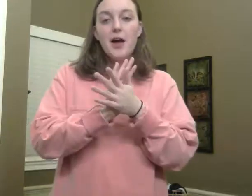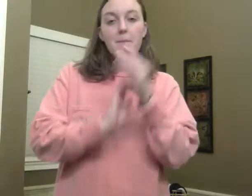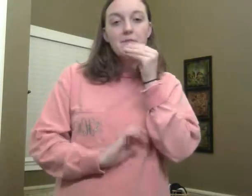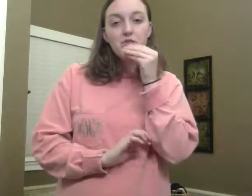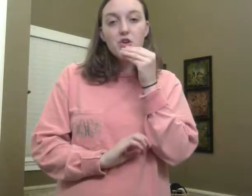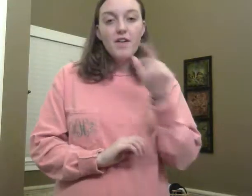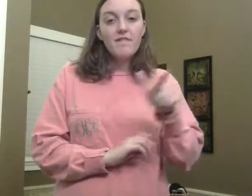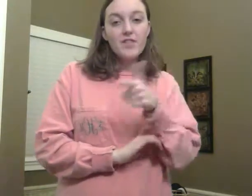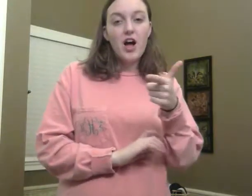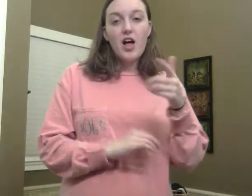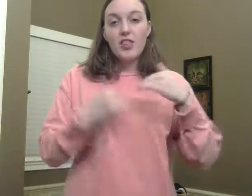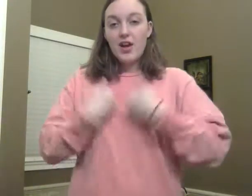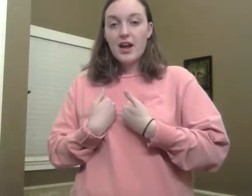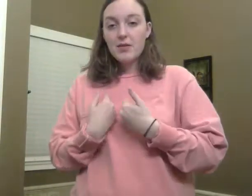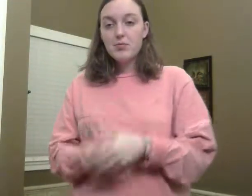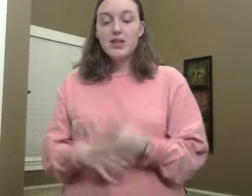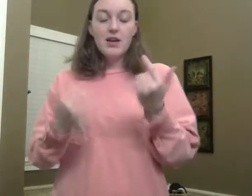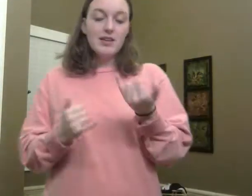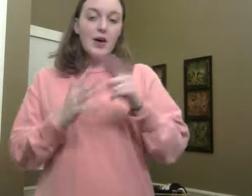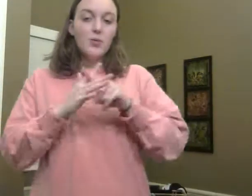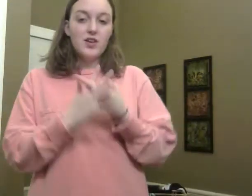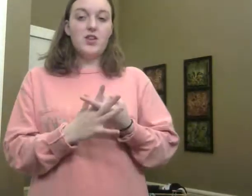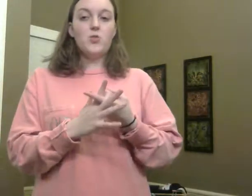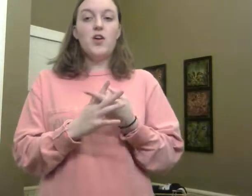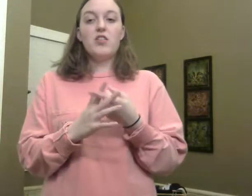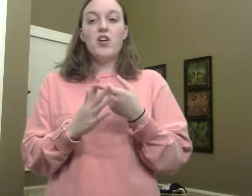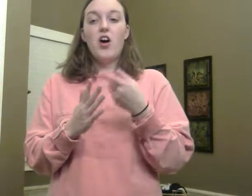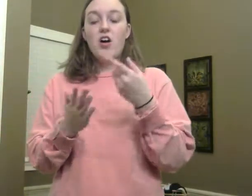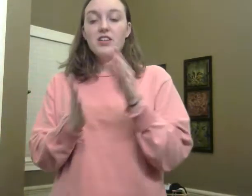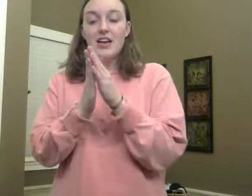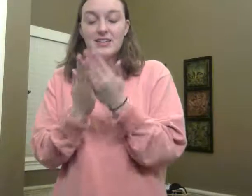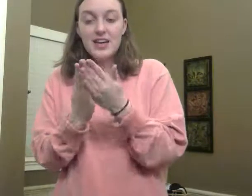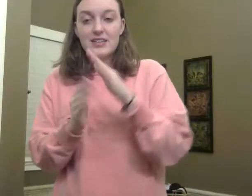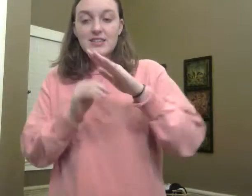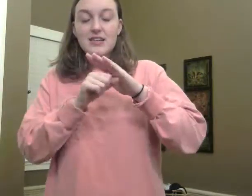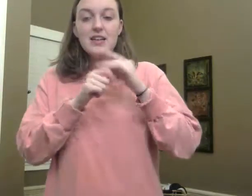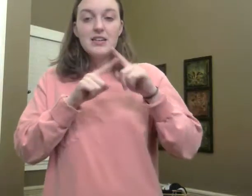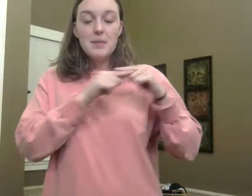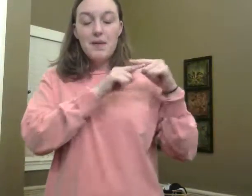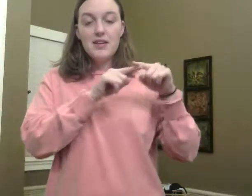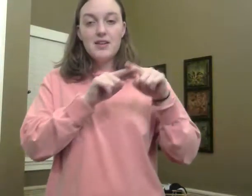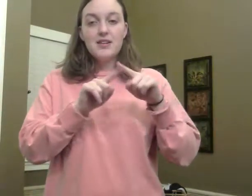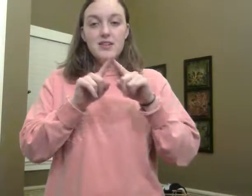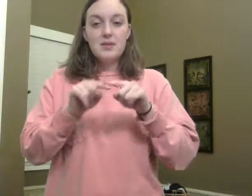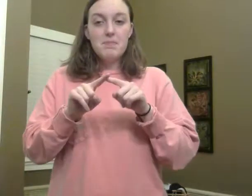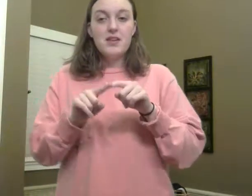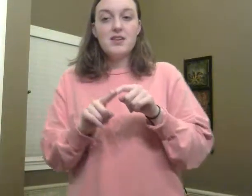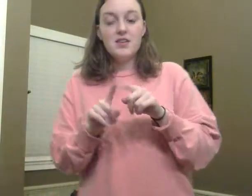some text-dependent questions. We are going to play bingo while we answer the questions today. You have